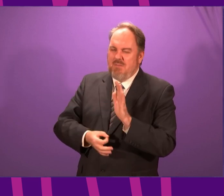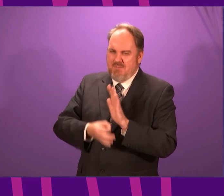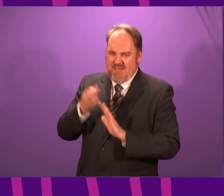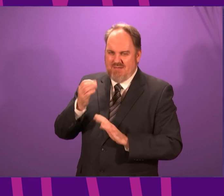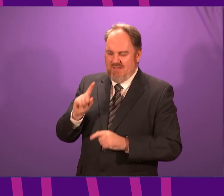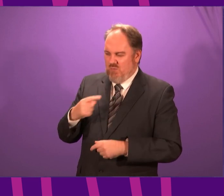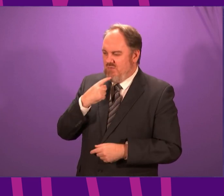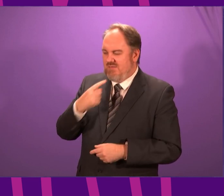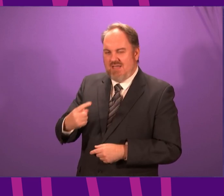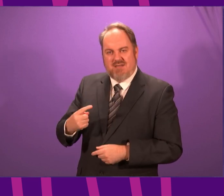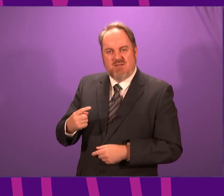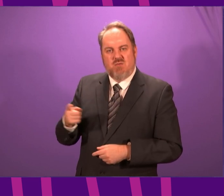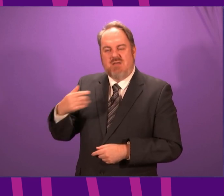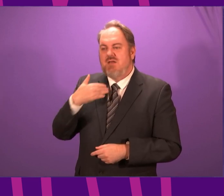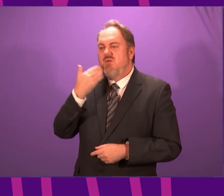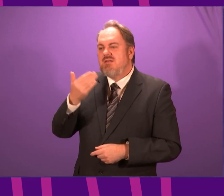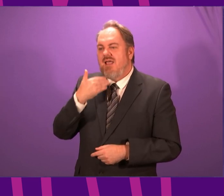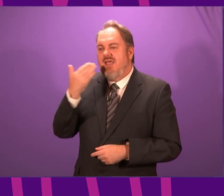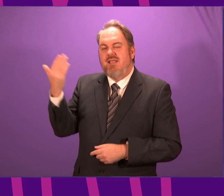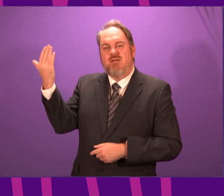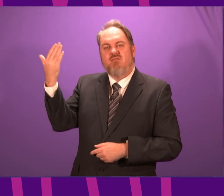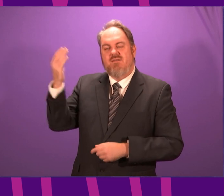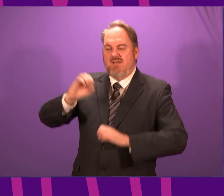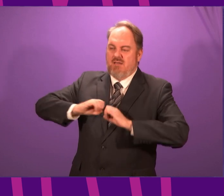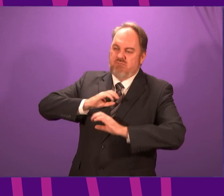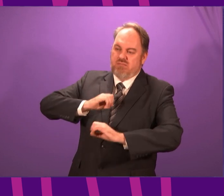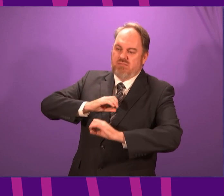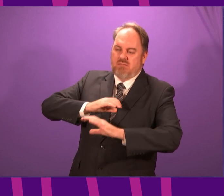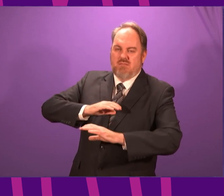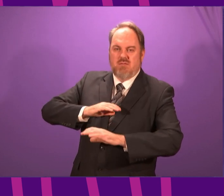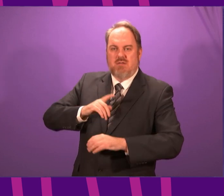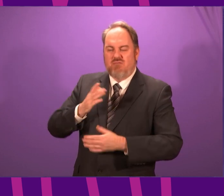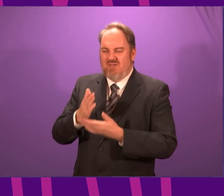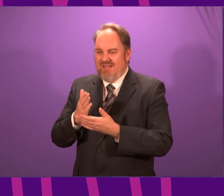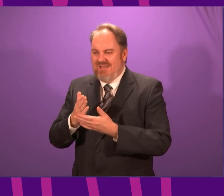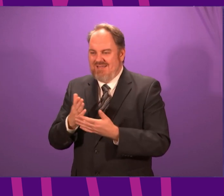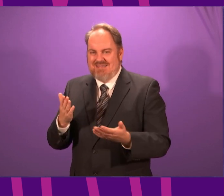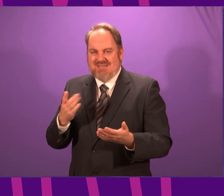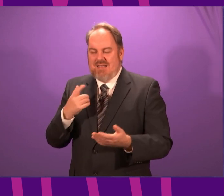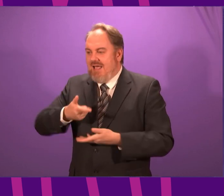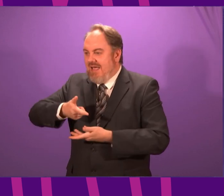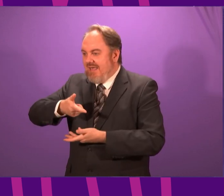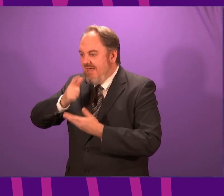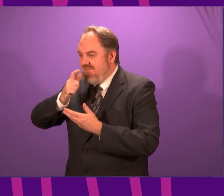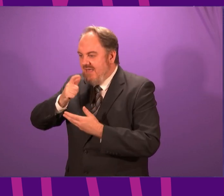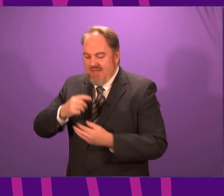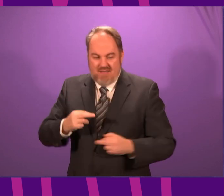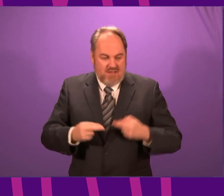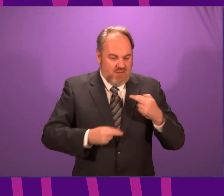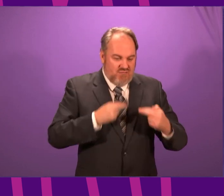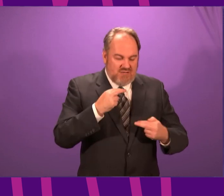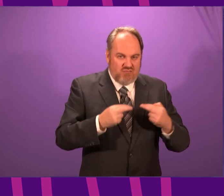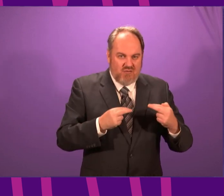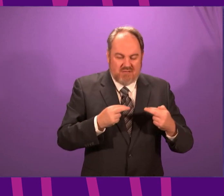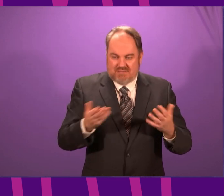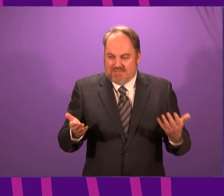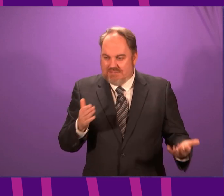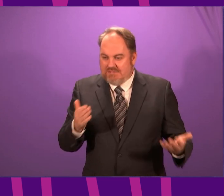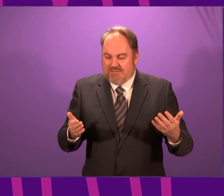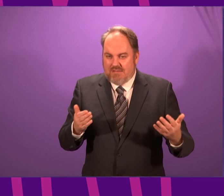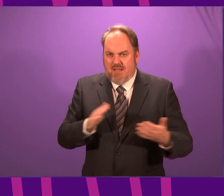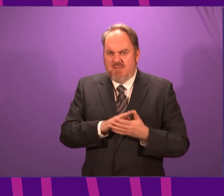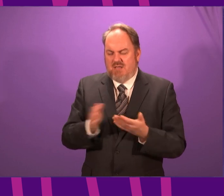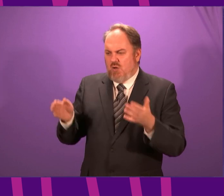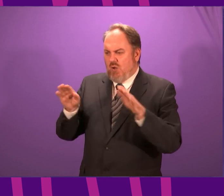First Minister in her daily briefings, that if there is a thin line between a cafe and a restaurant, then all cafes will be shut